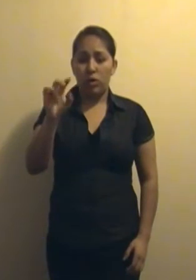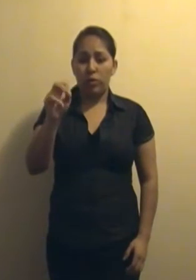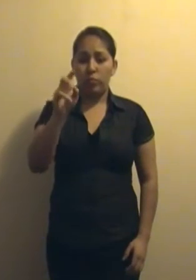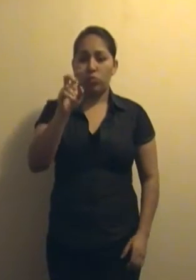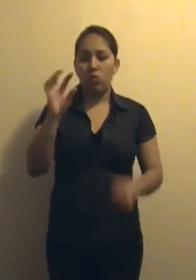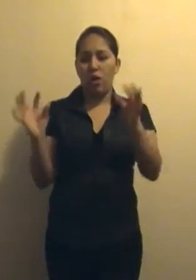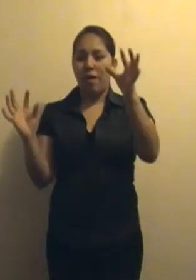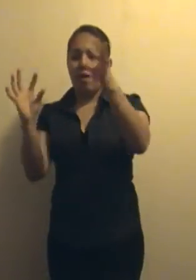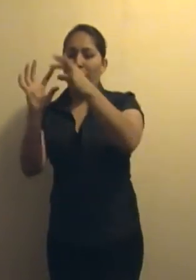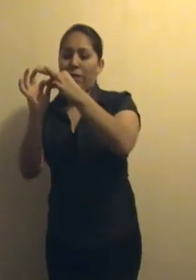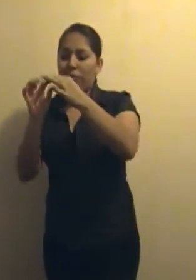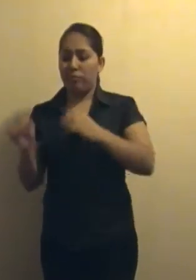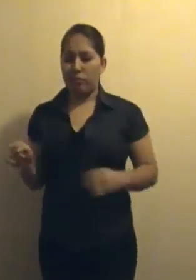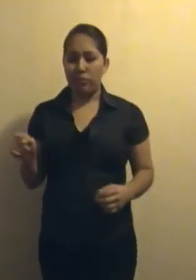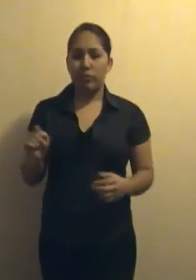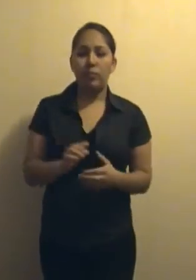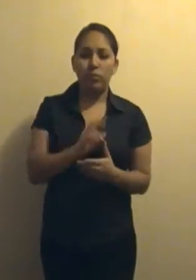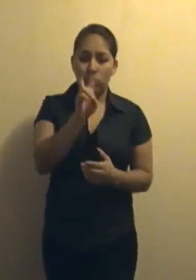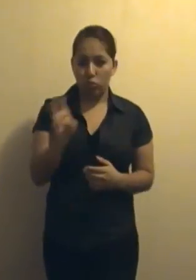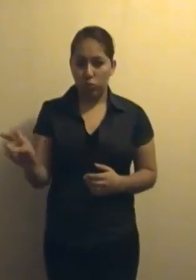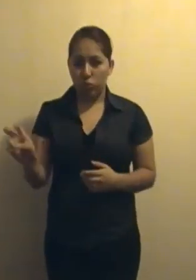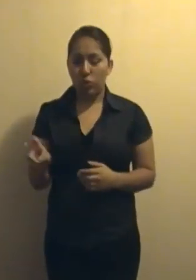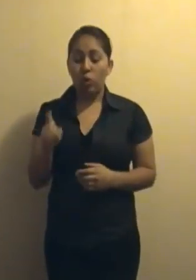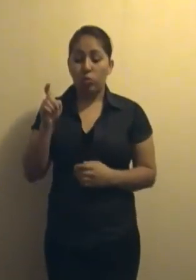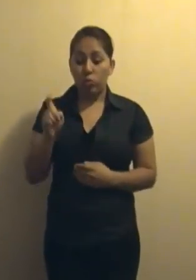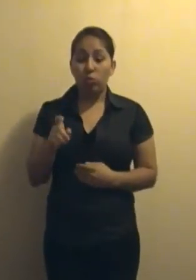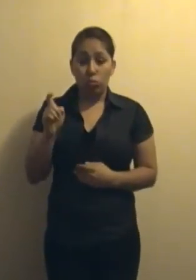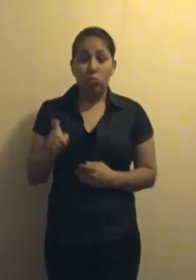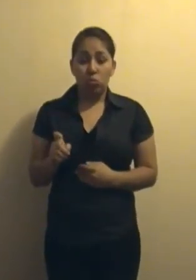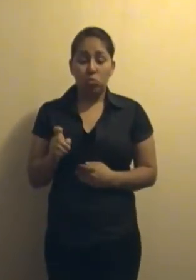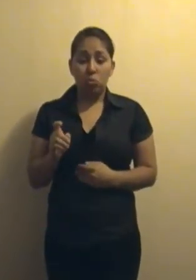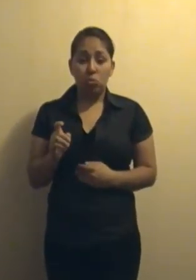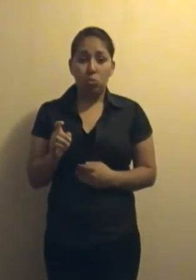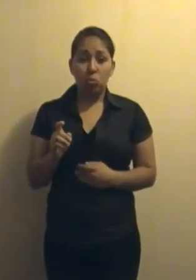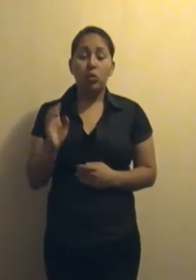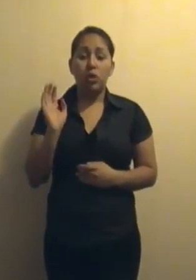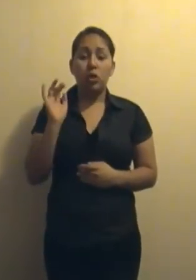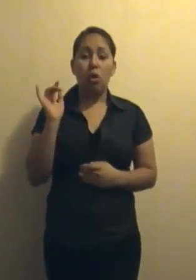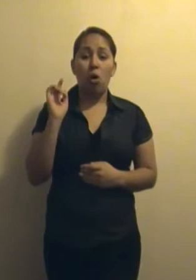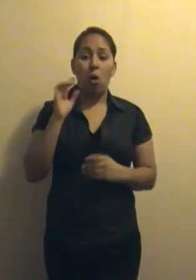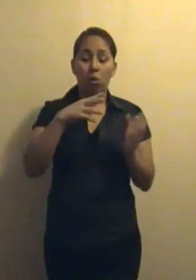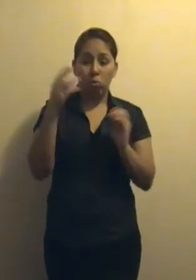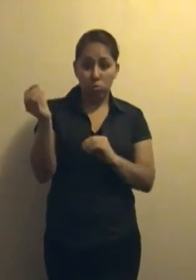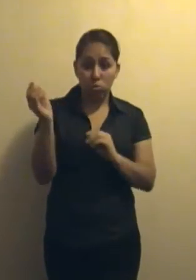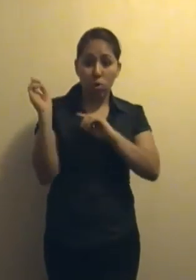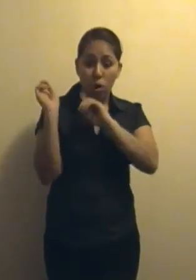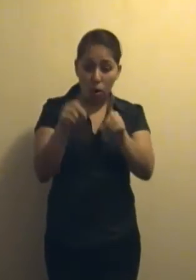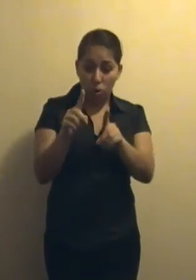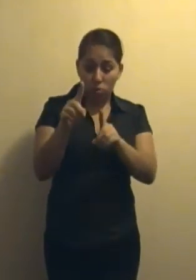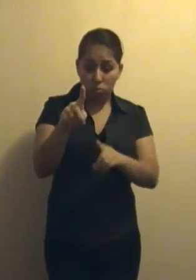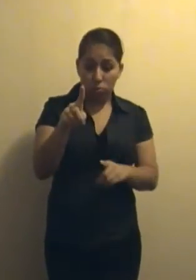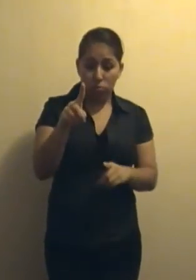Kong. As it turned out, we did go to North Carolina, and then we spent about 5 hours in the air,